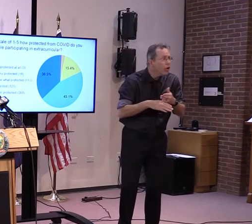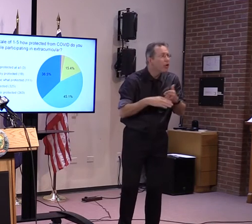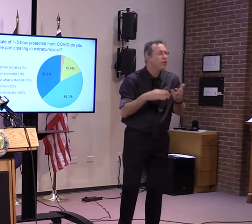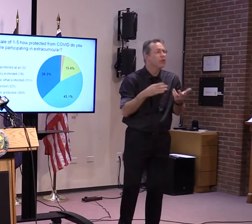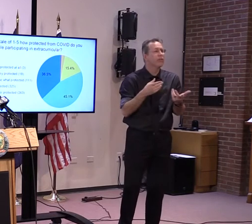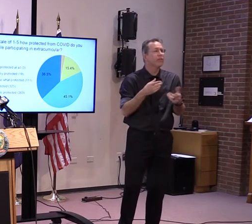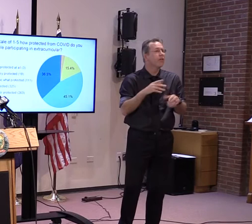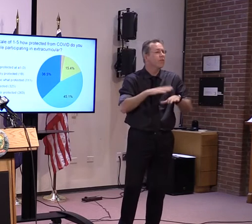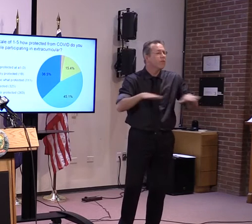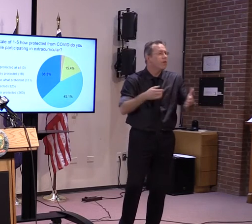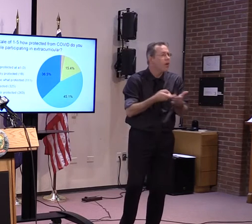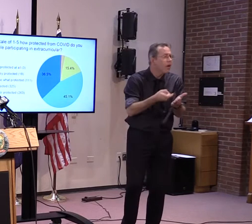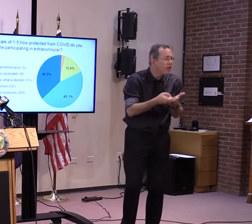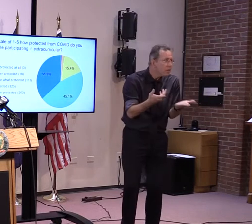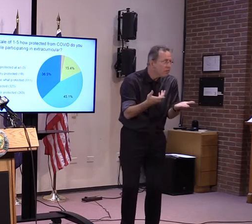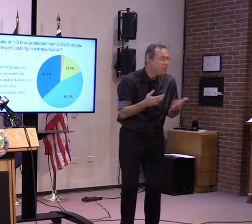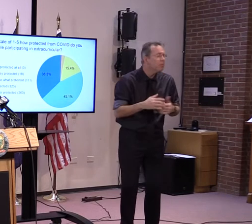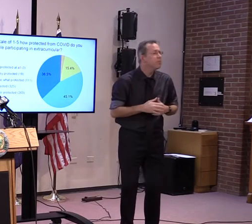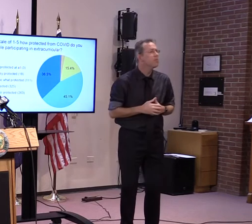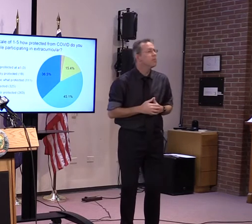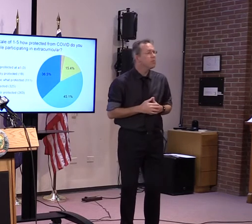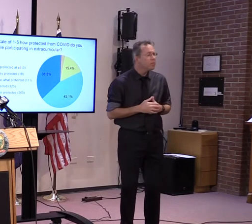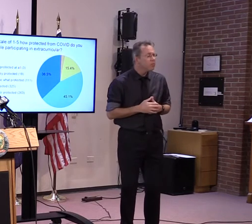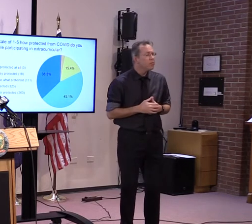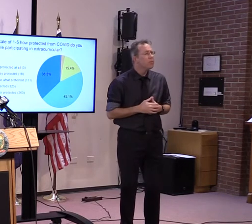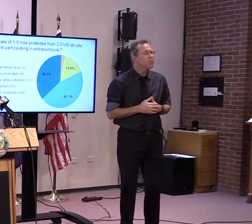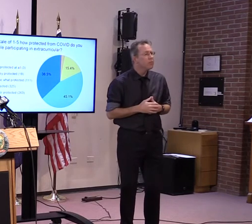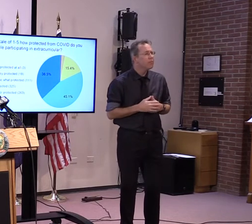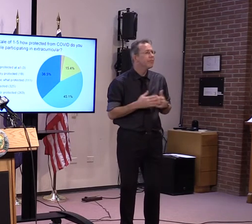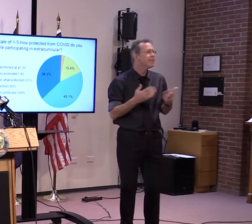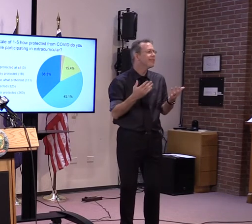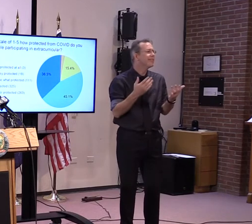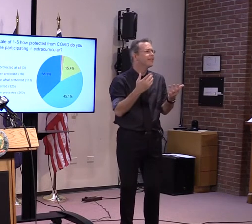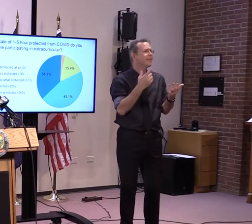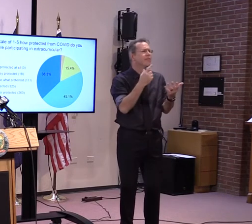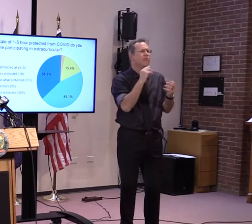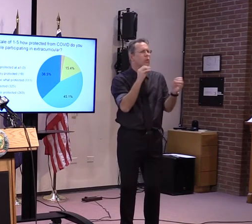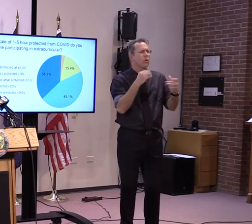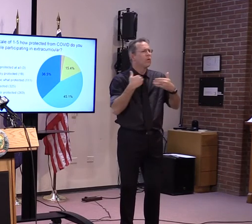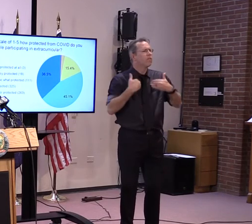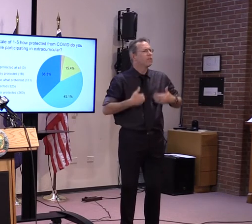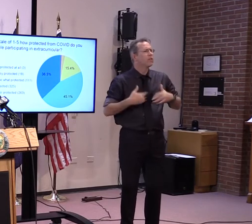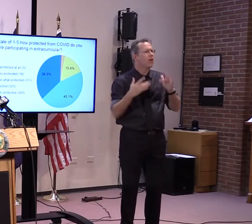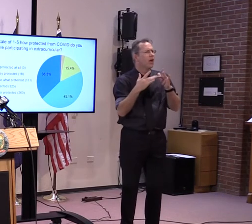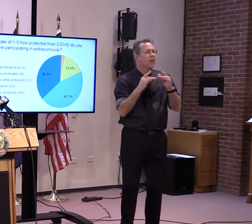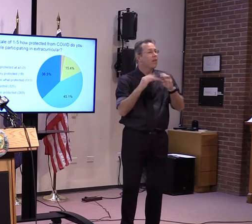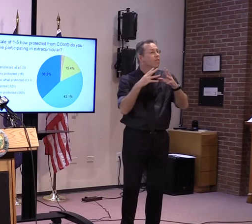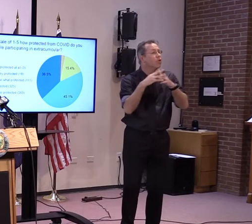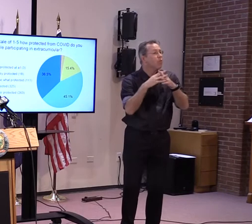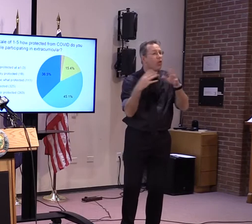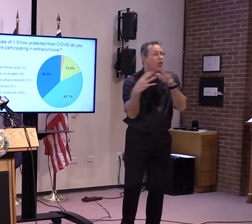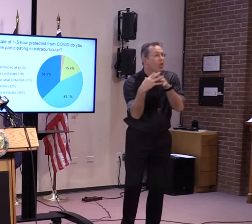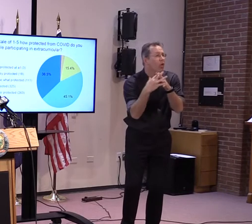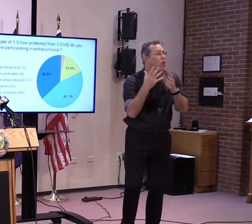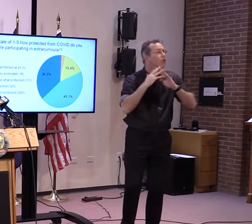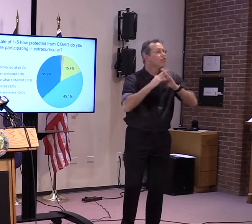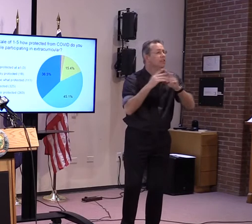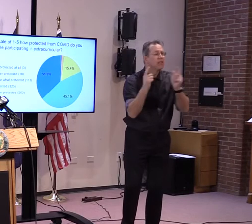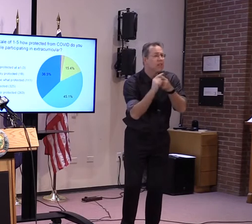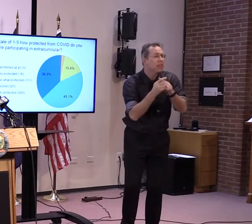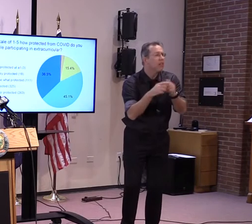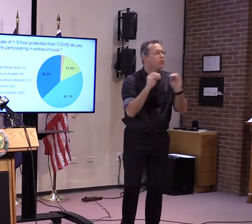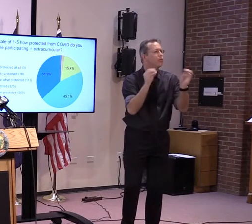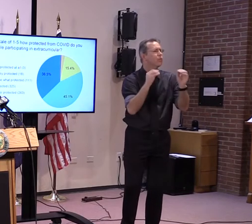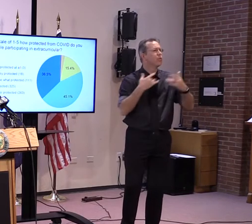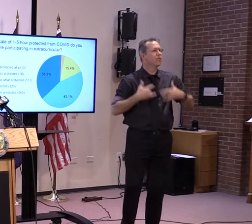same material. We don't need to touch the same ball and pass it to another, so that's not much of an issue. We saw only